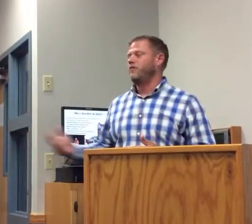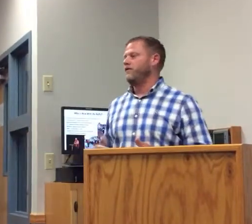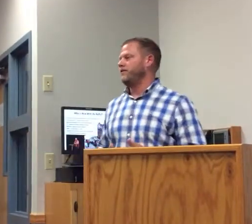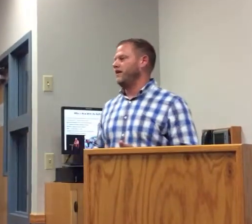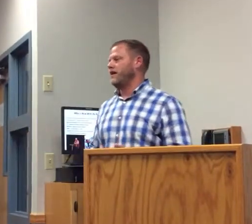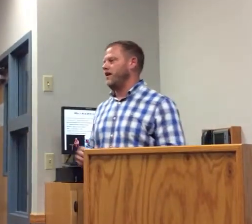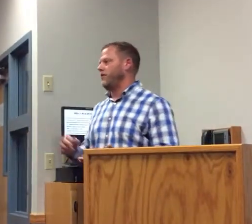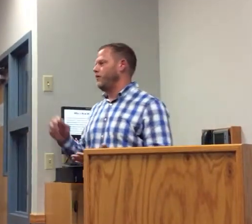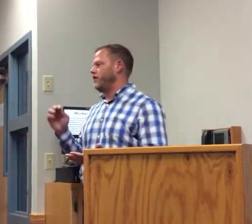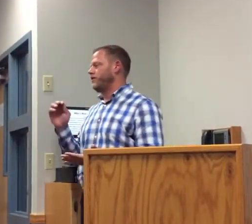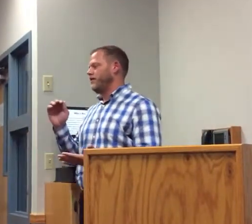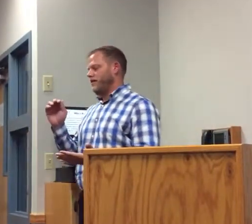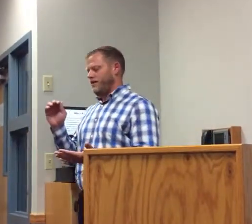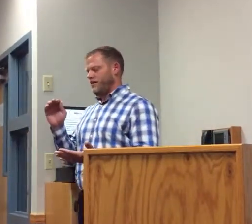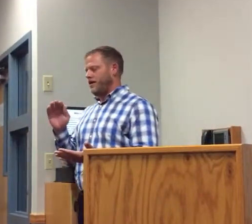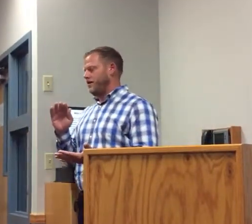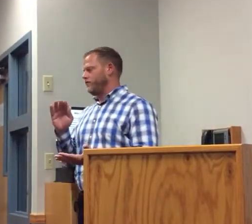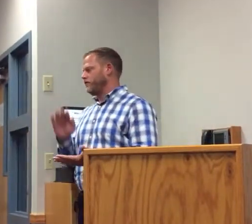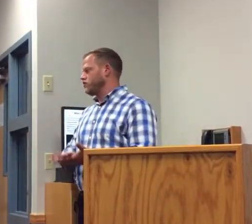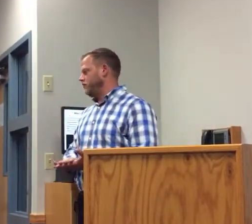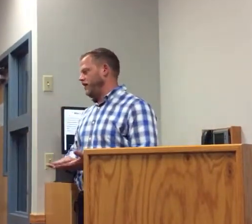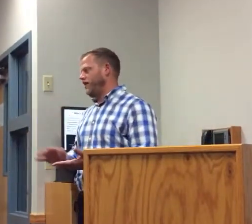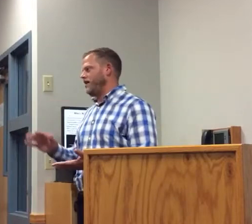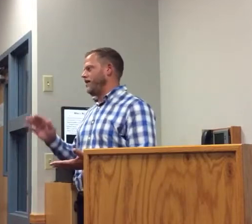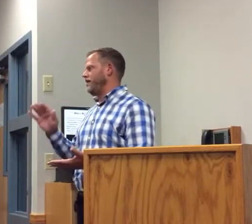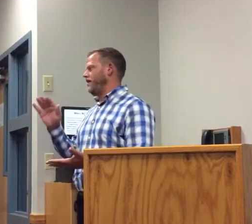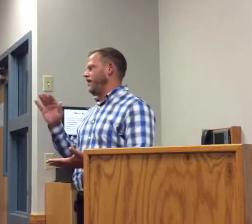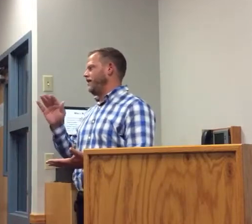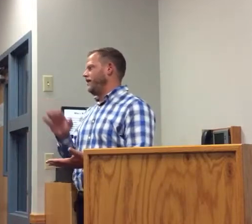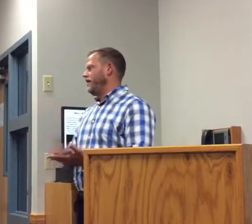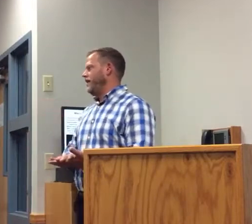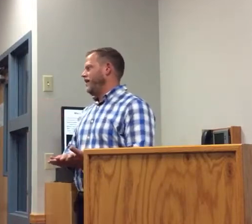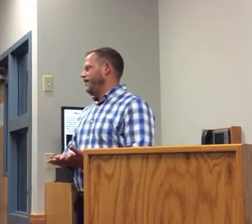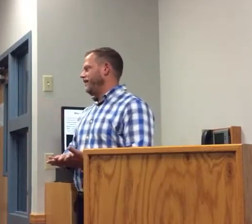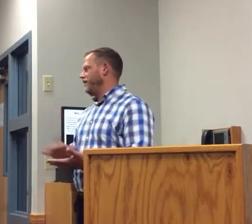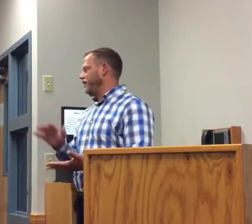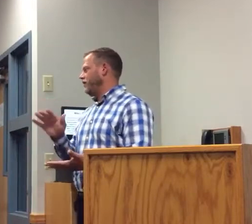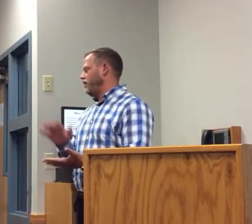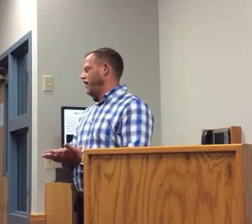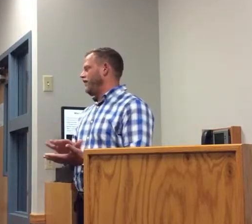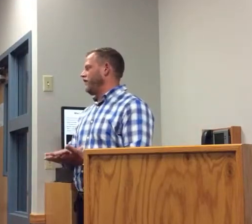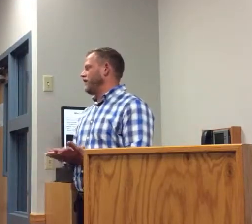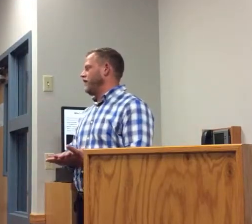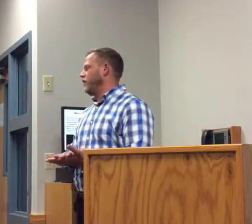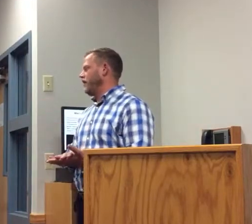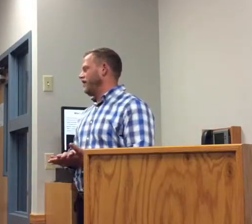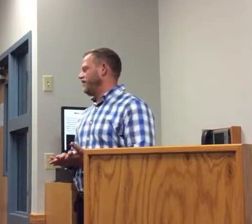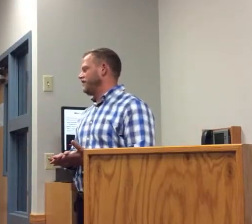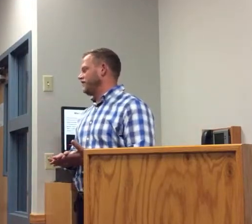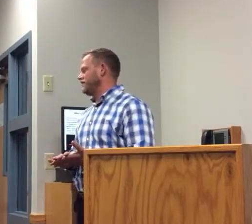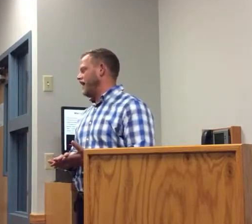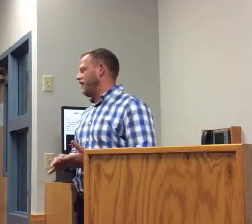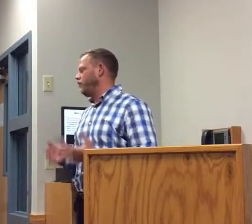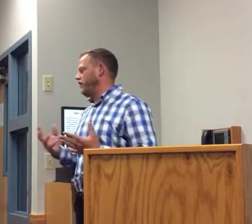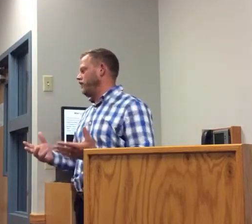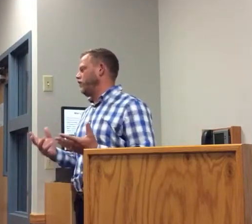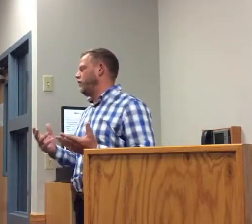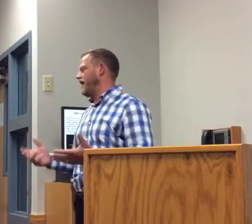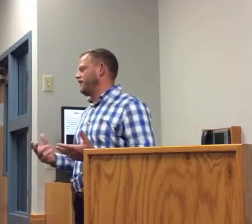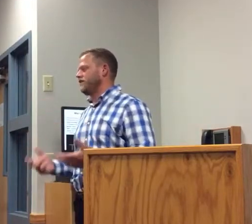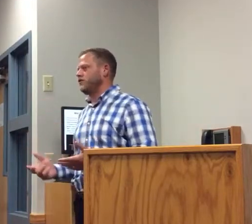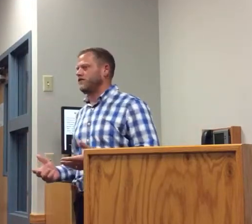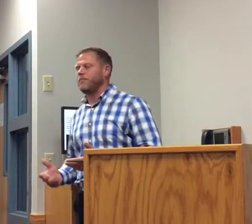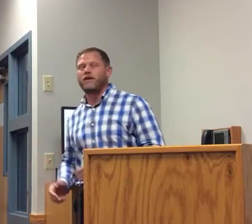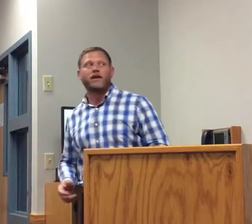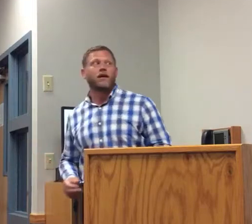it coming, and we've seen it coming with social media and, you know, everything going on in society. We knew